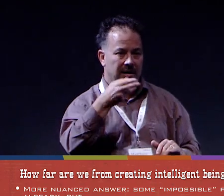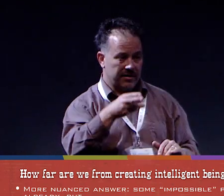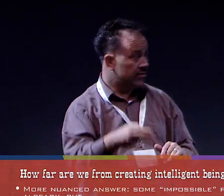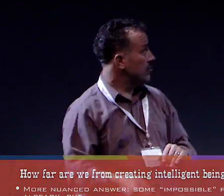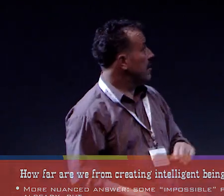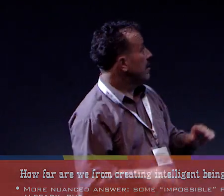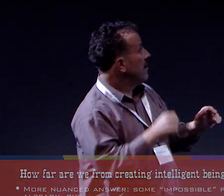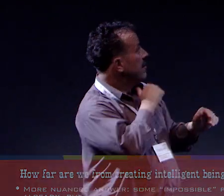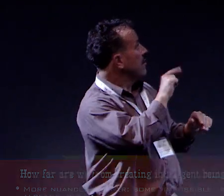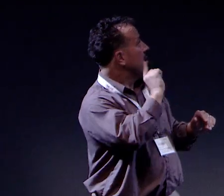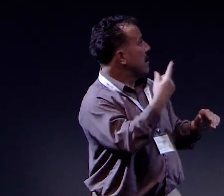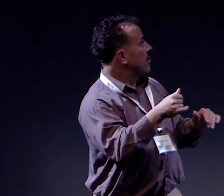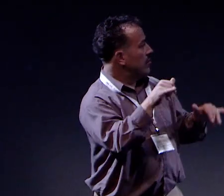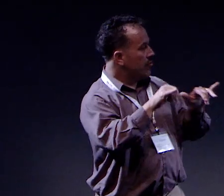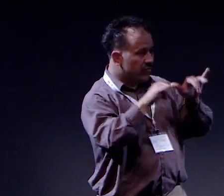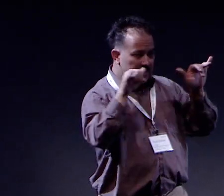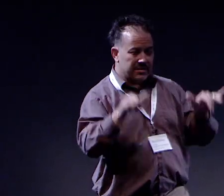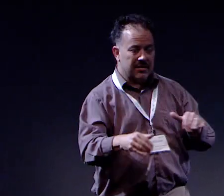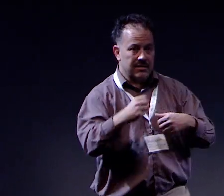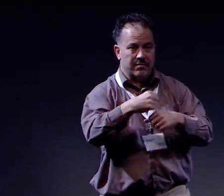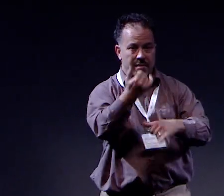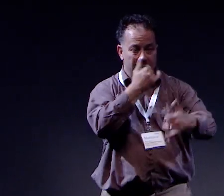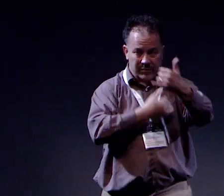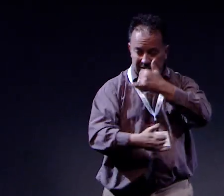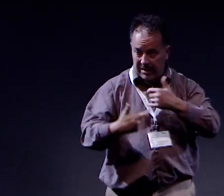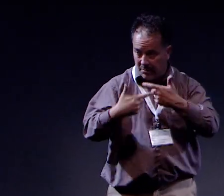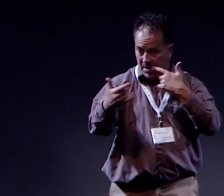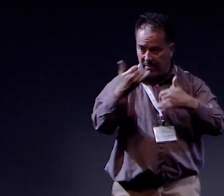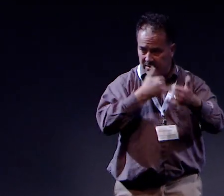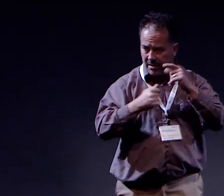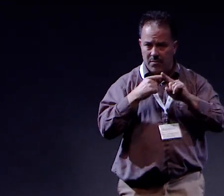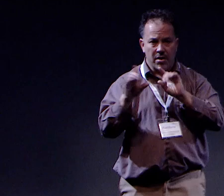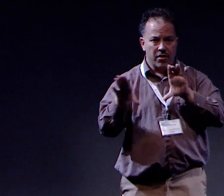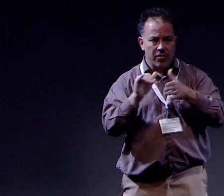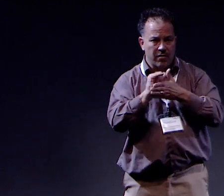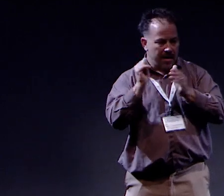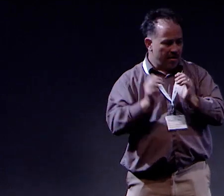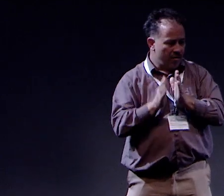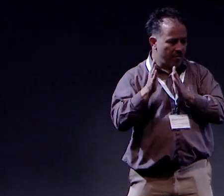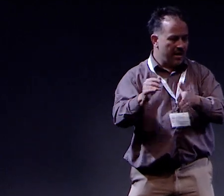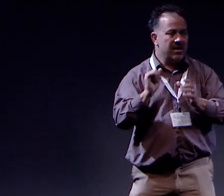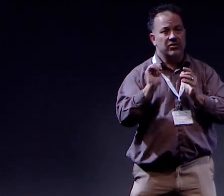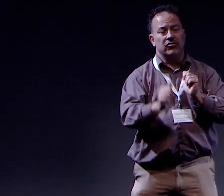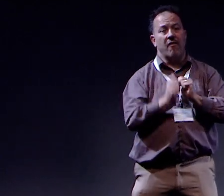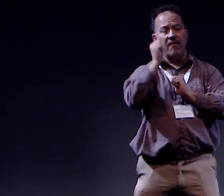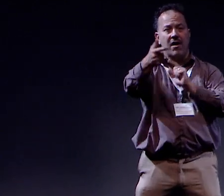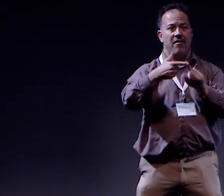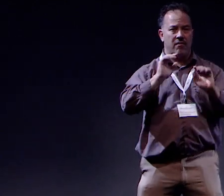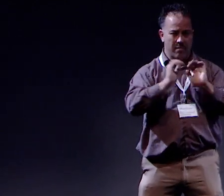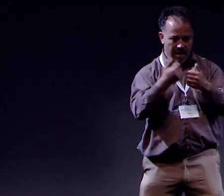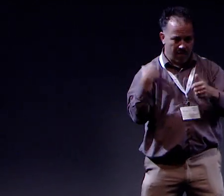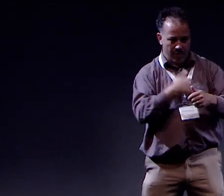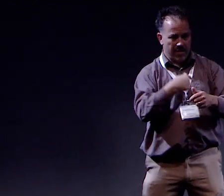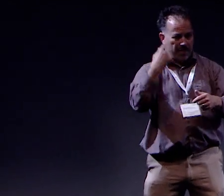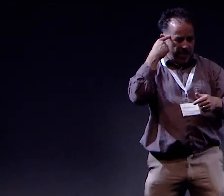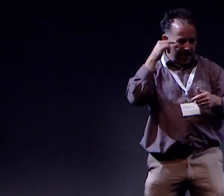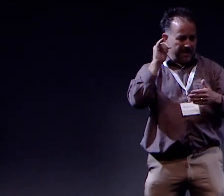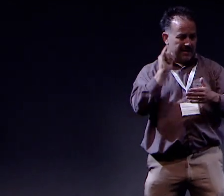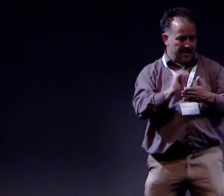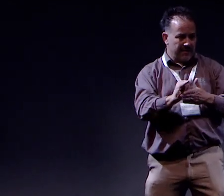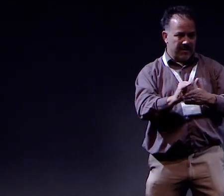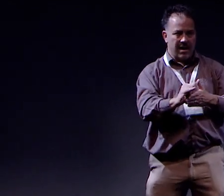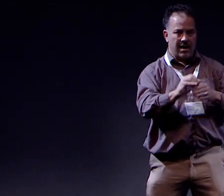not only do these systems make mistakes, blunders, but they do it in a way that's so far away from how we think of a sentient organism behaving.